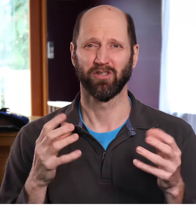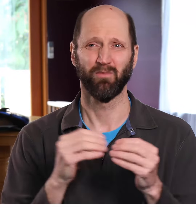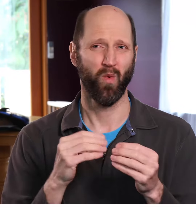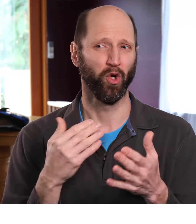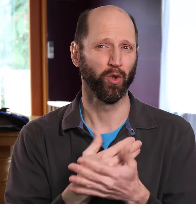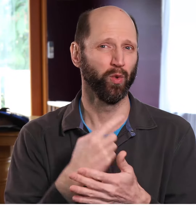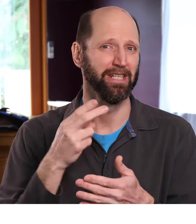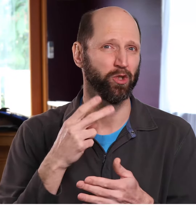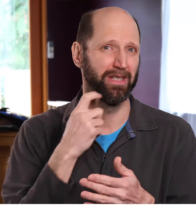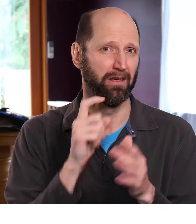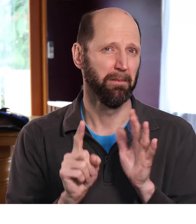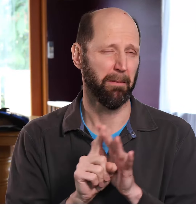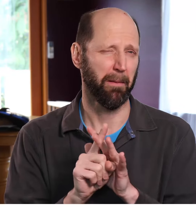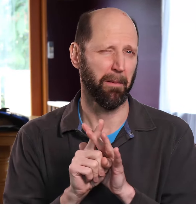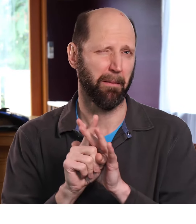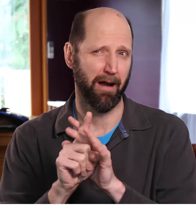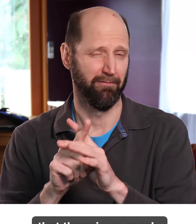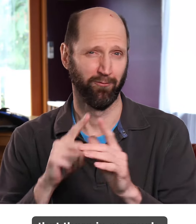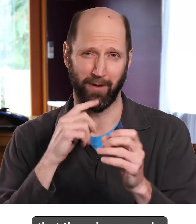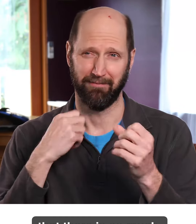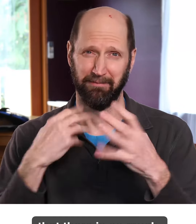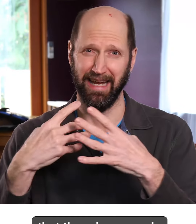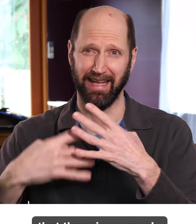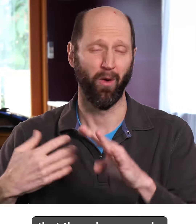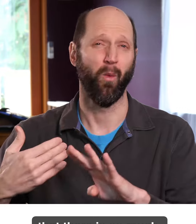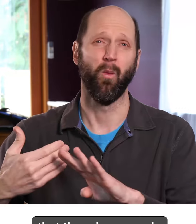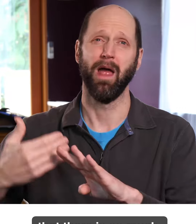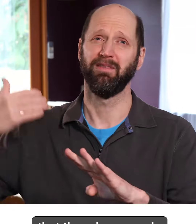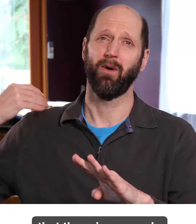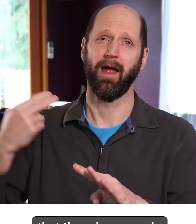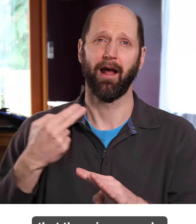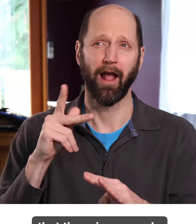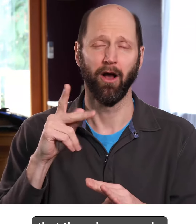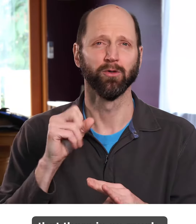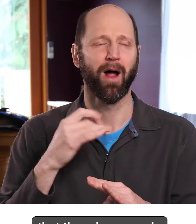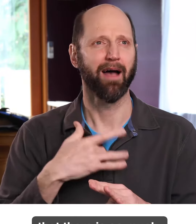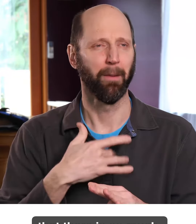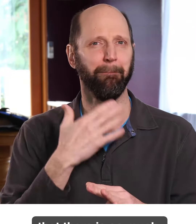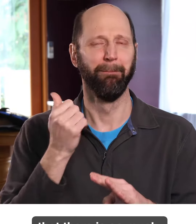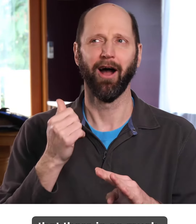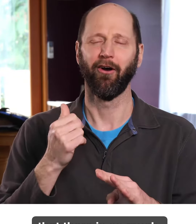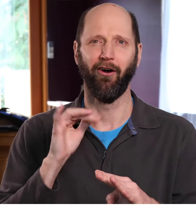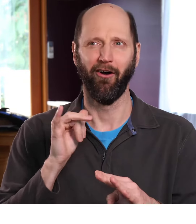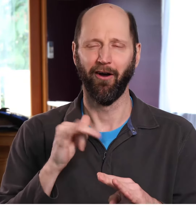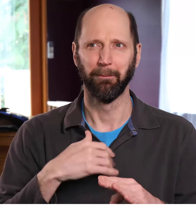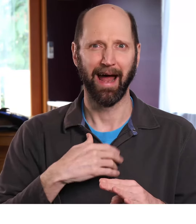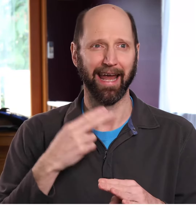better history is emerging that shows that there was so much more that happened before Helen Keller. My history as a